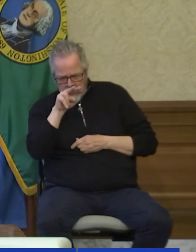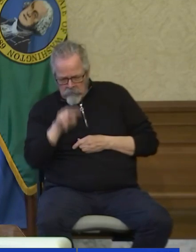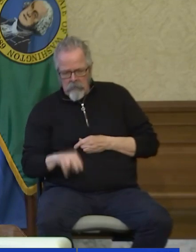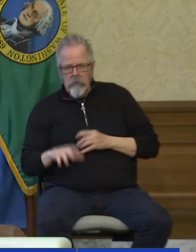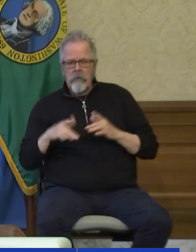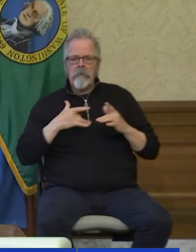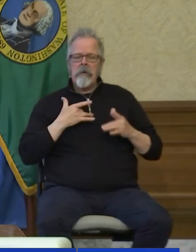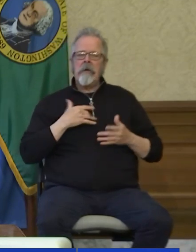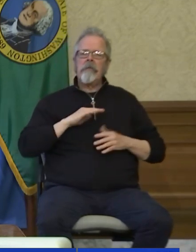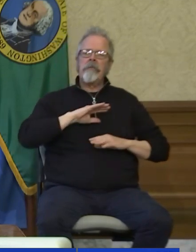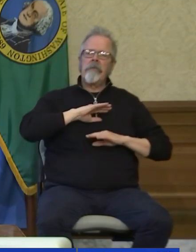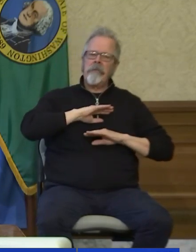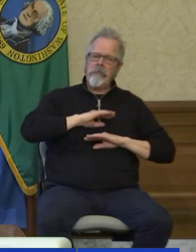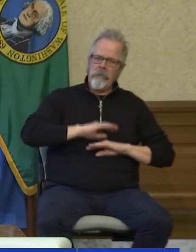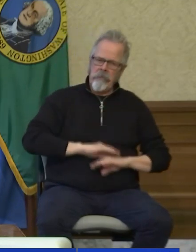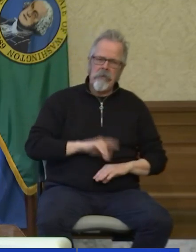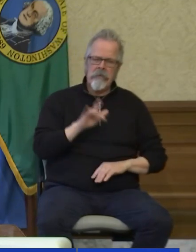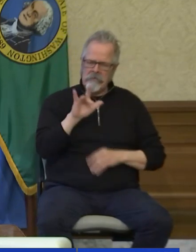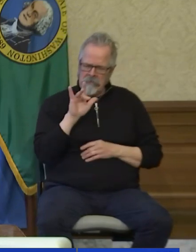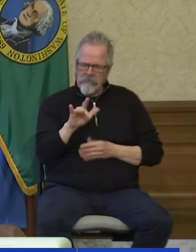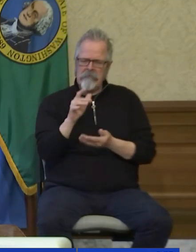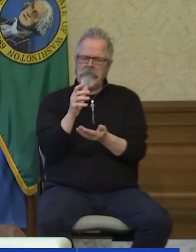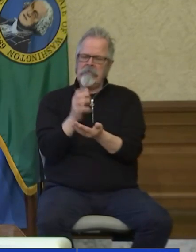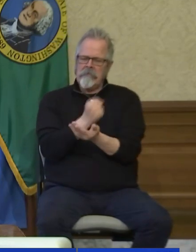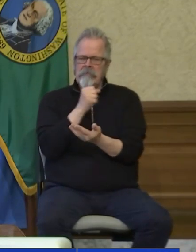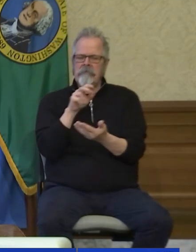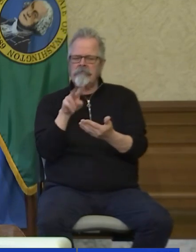Just don't wash your hands. Take care of how you're feeling too.